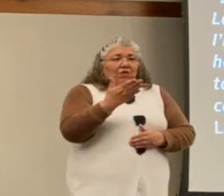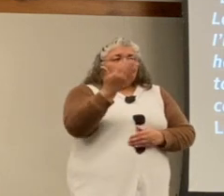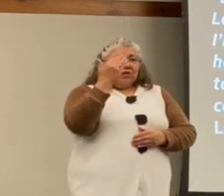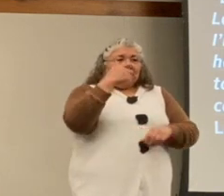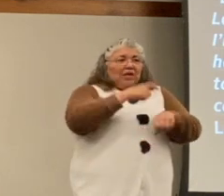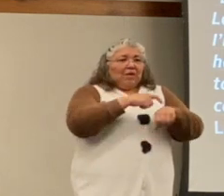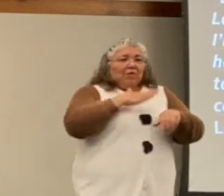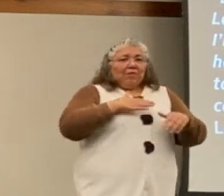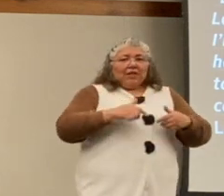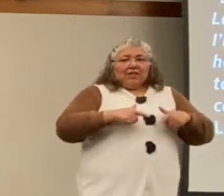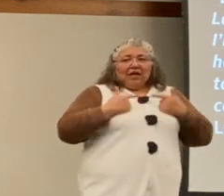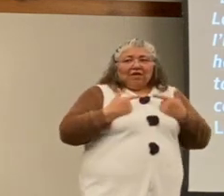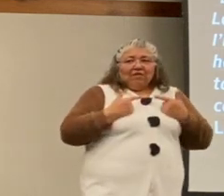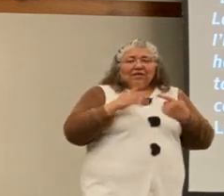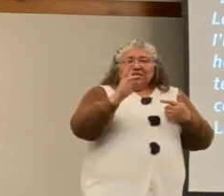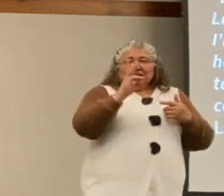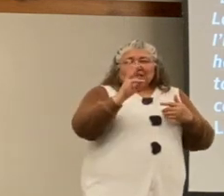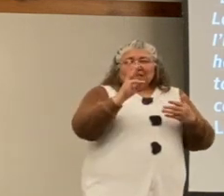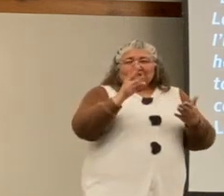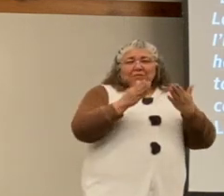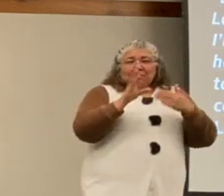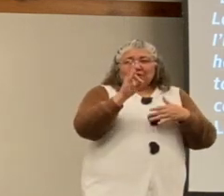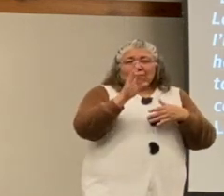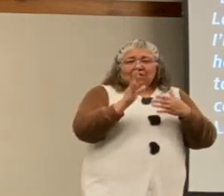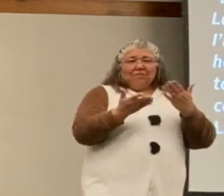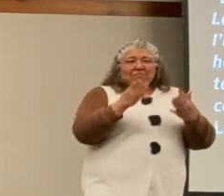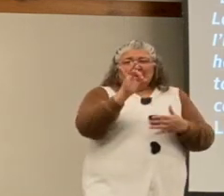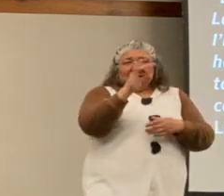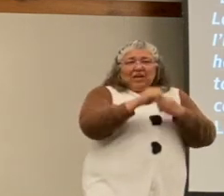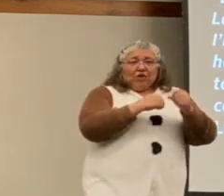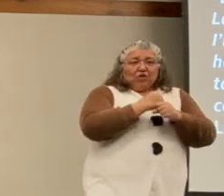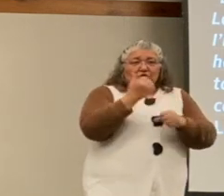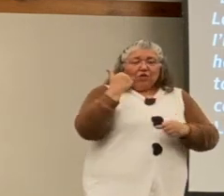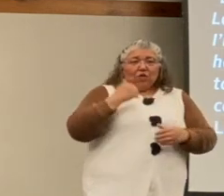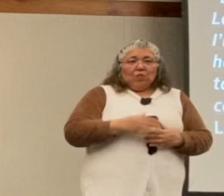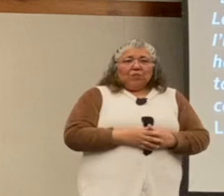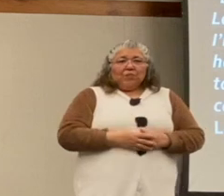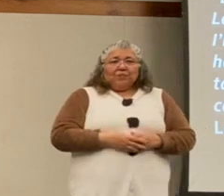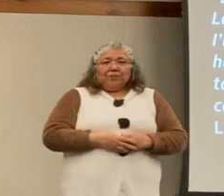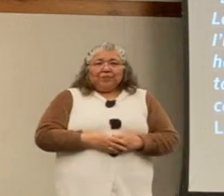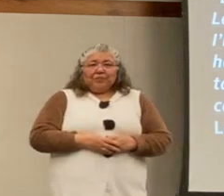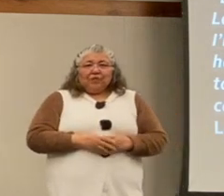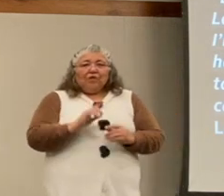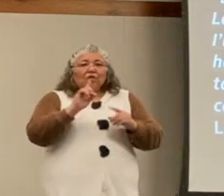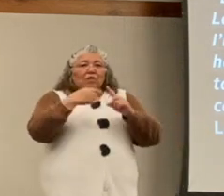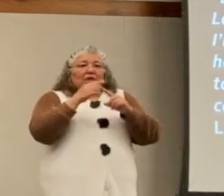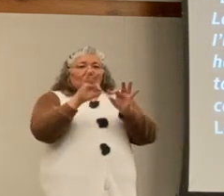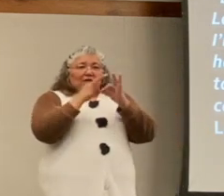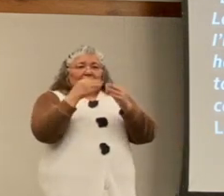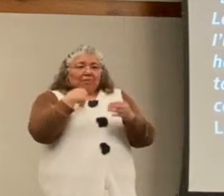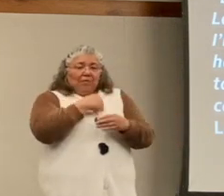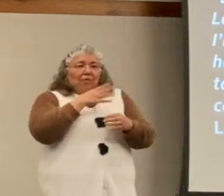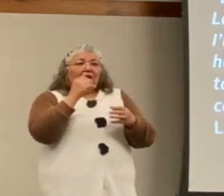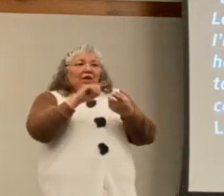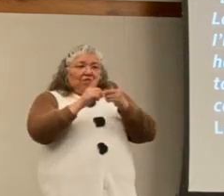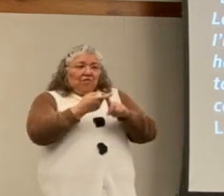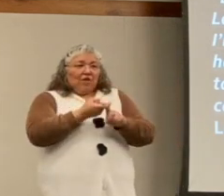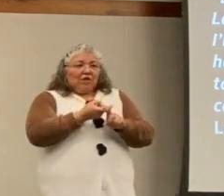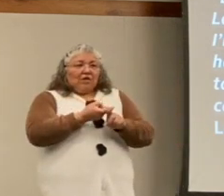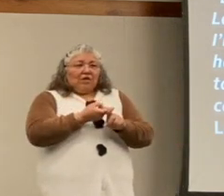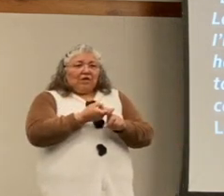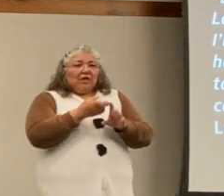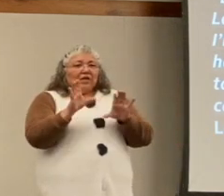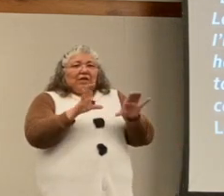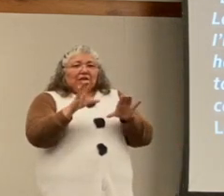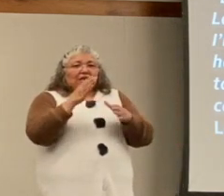time in my life, about 6, 7, maybe 8 years ago, where a family member and a friend